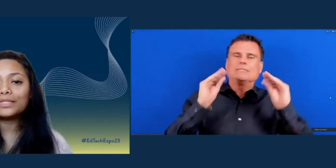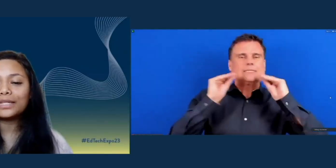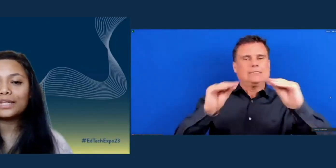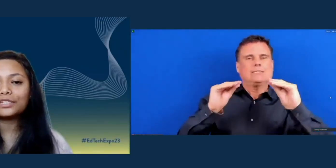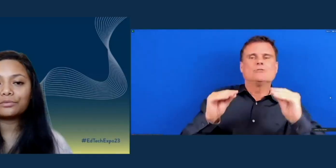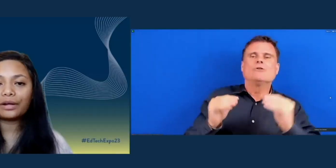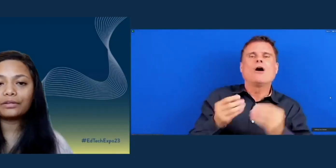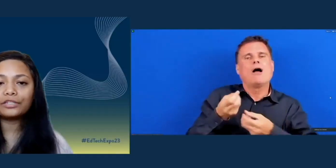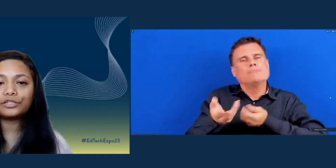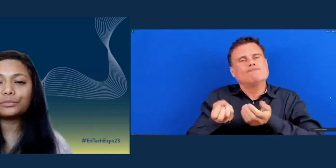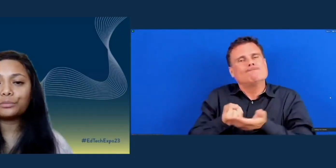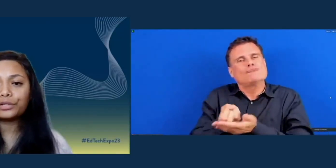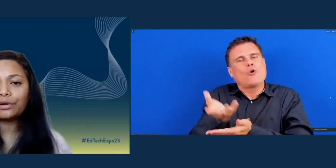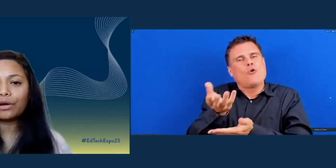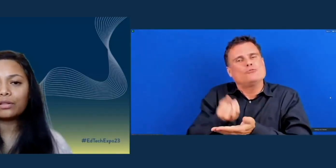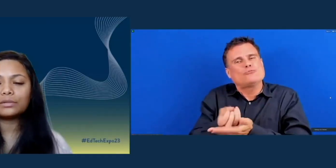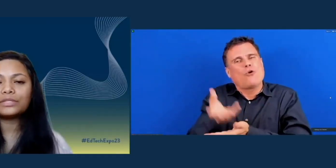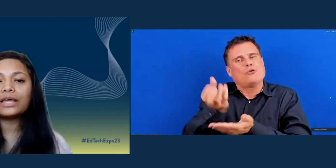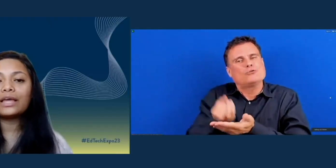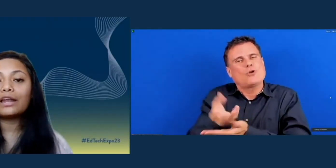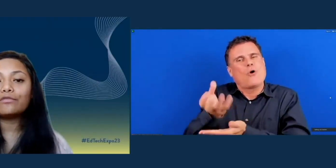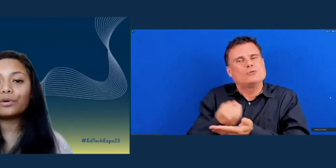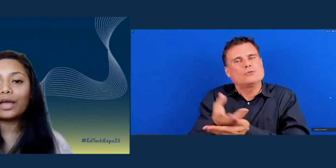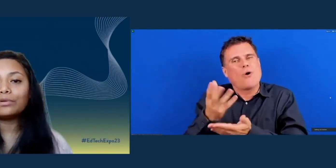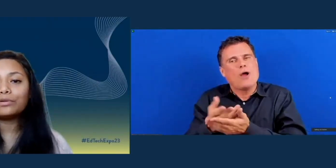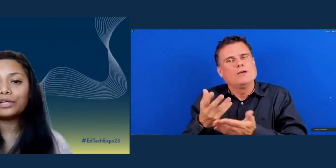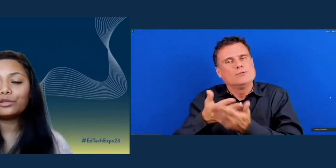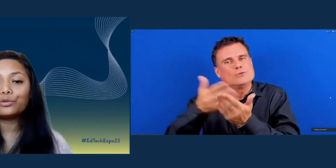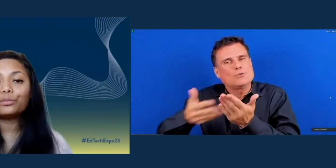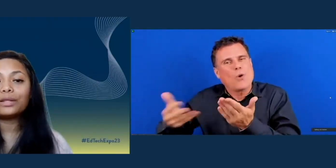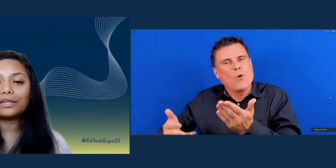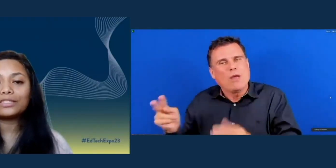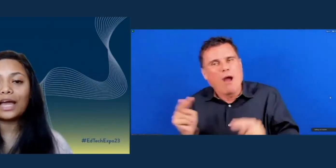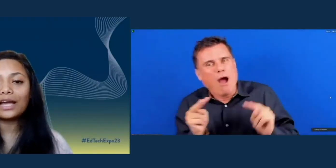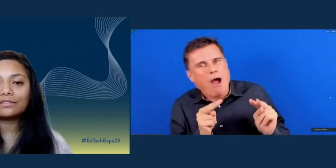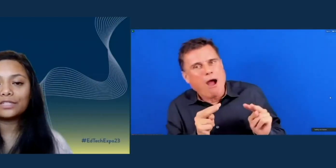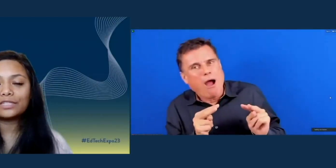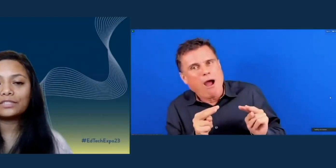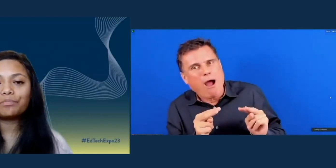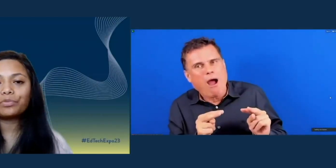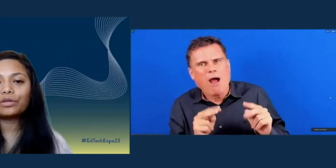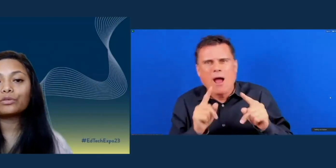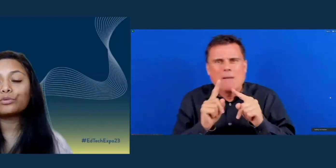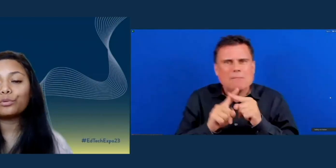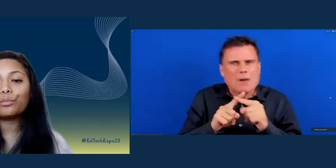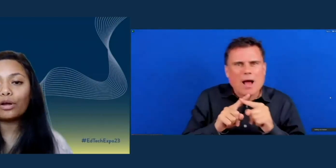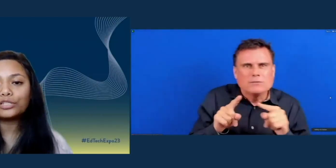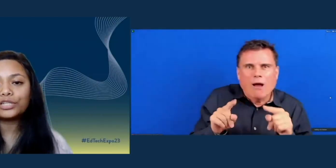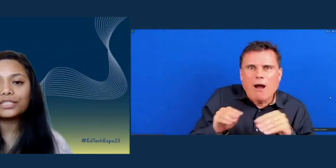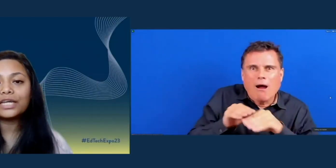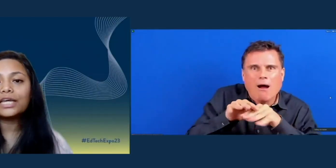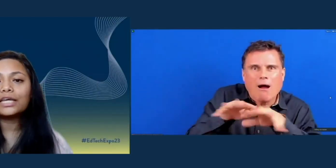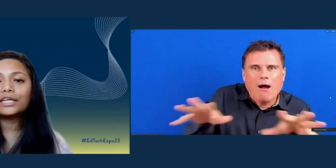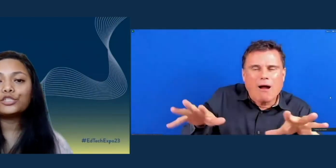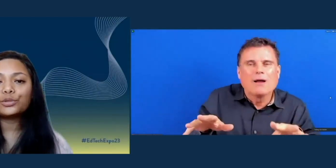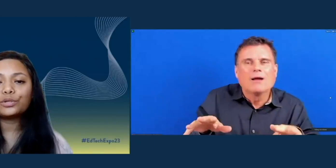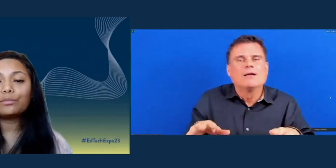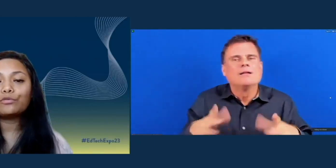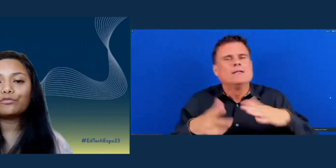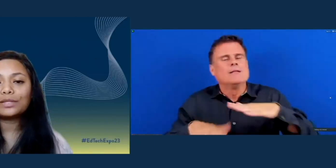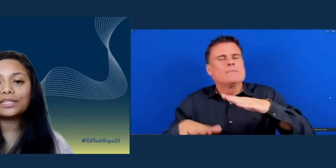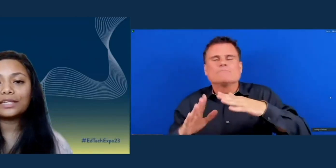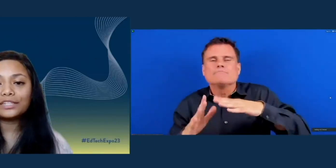learn basic letter recognition, print concepts, and vocabulary through play-based activities. Through the project, kids